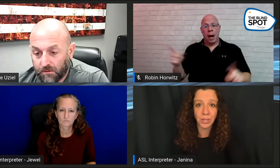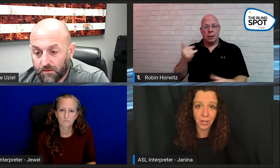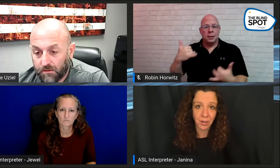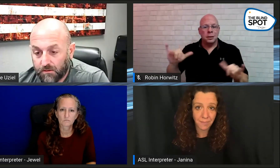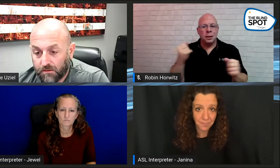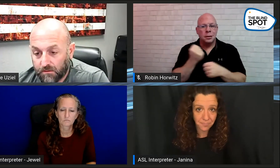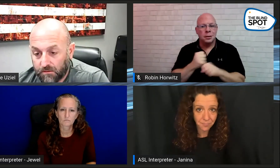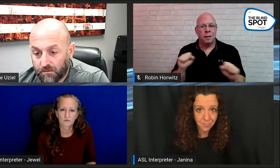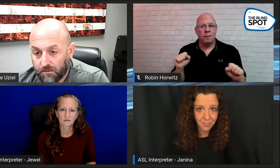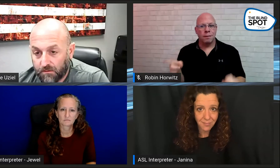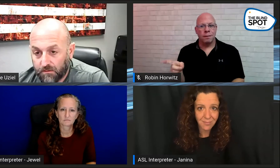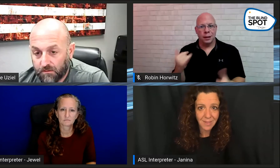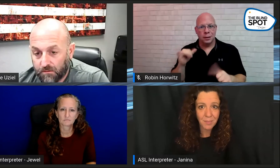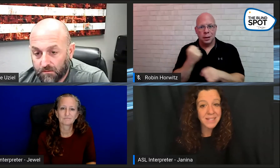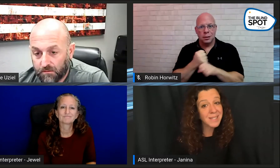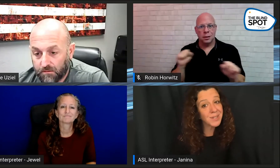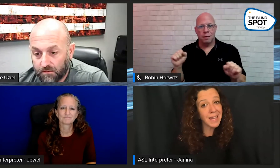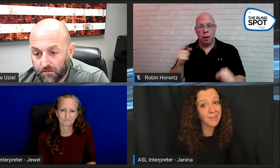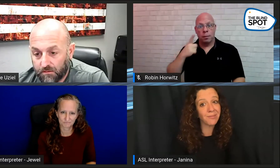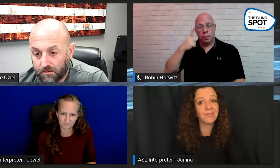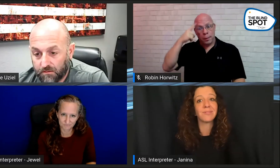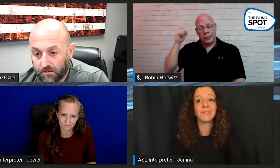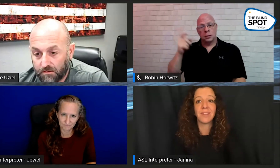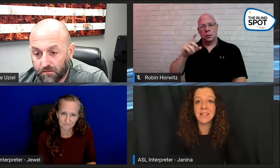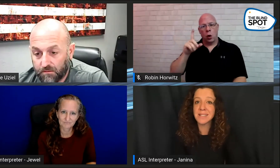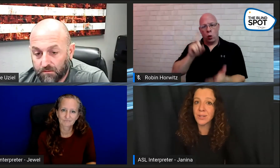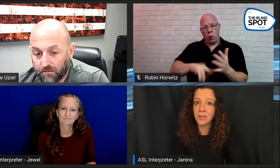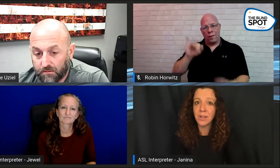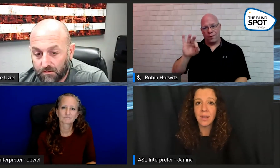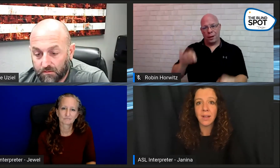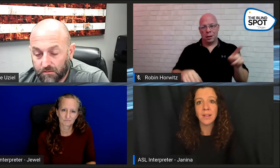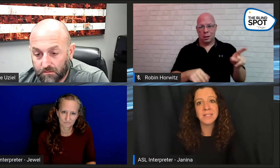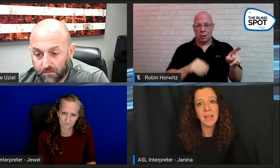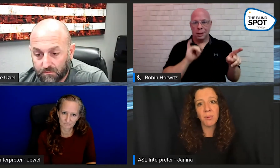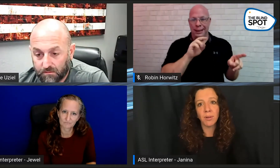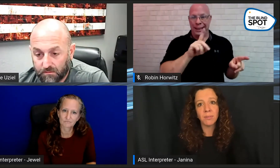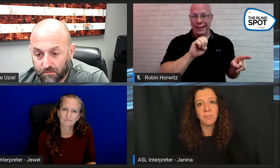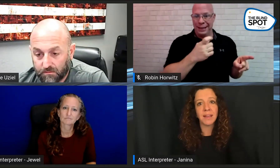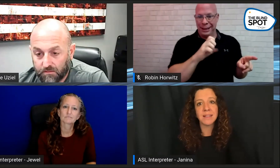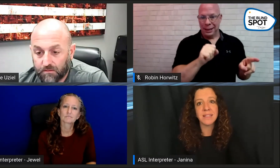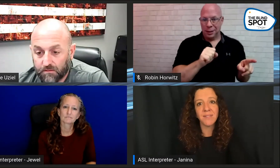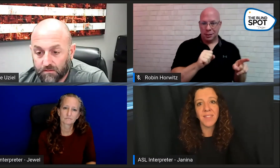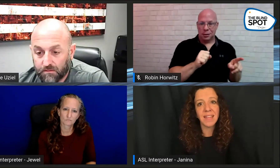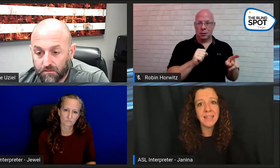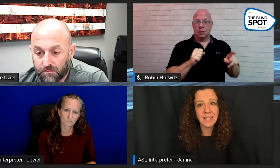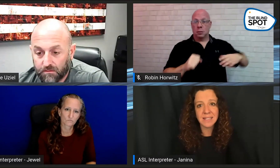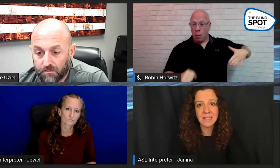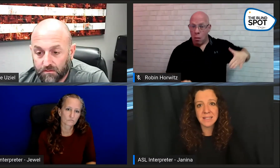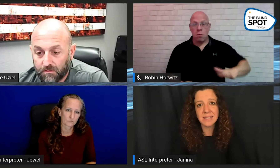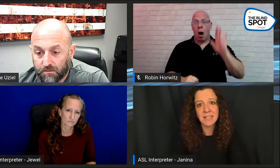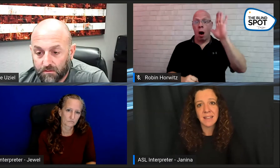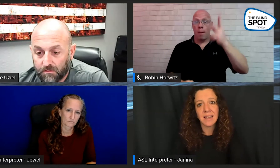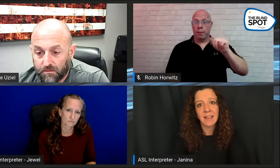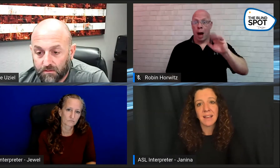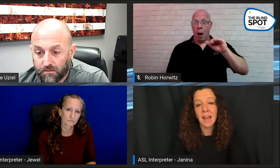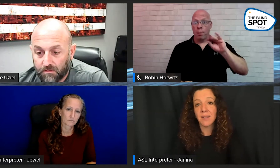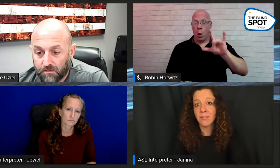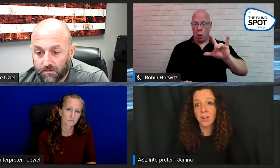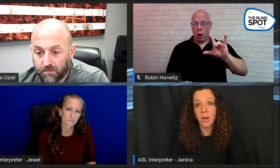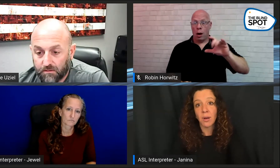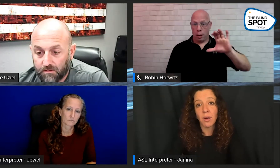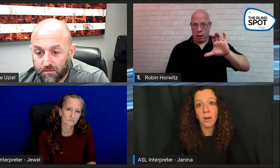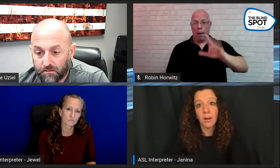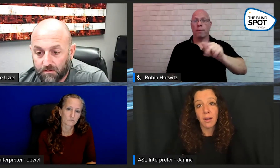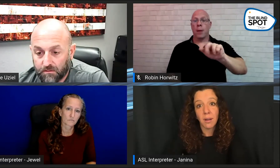large return. But it's still safe, right? Still stable, because if the indexes kind